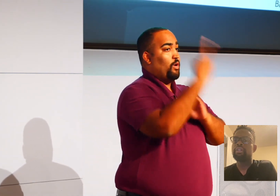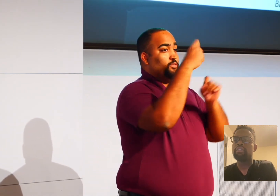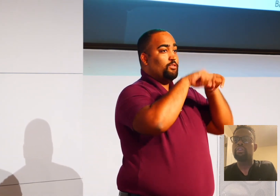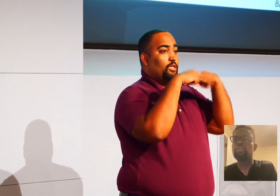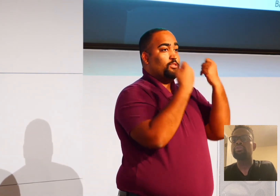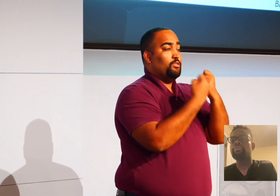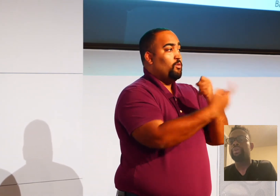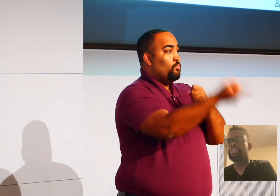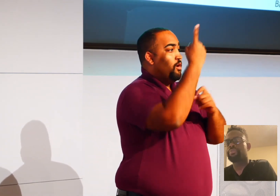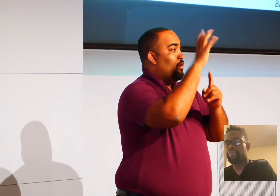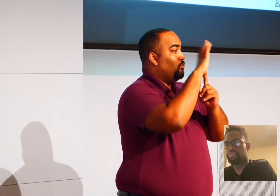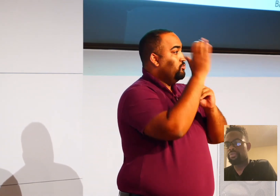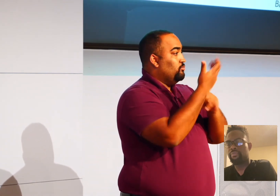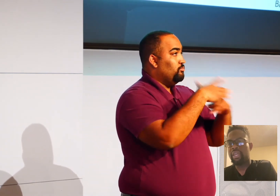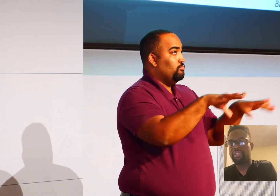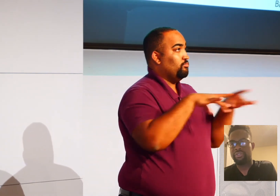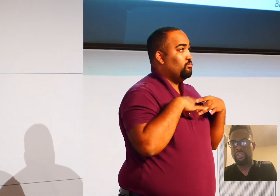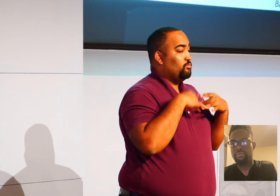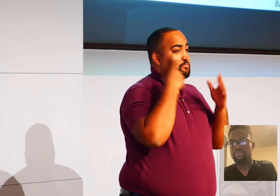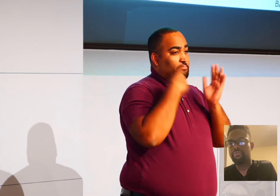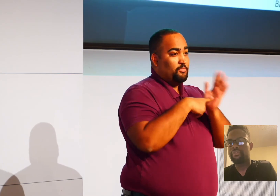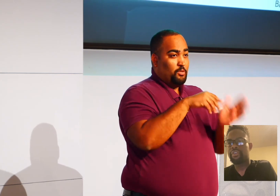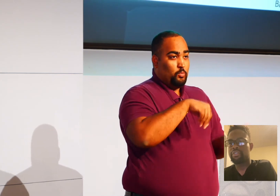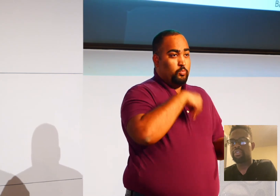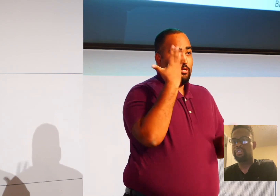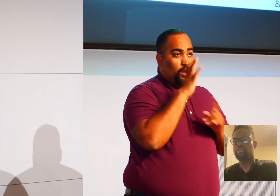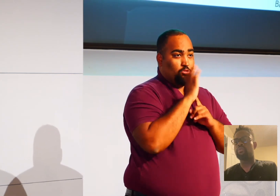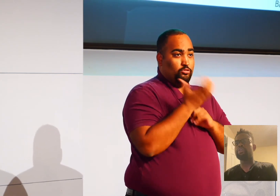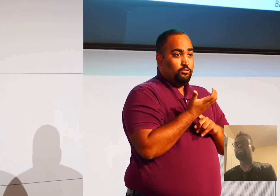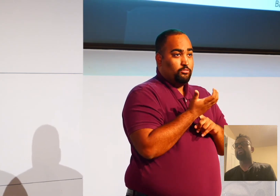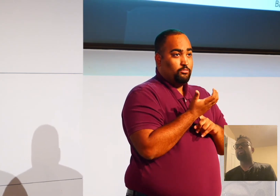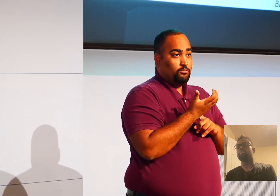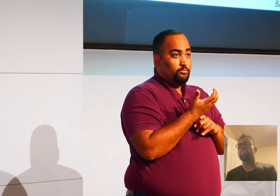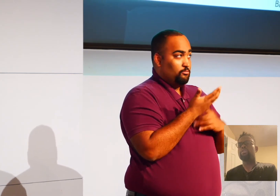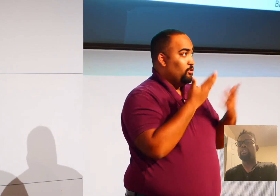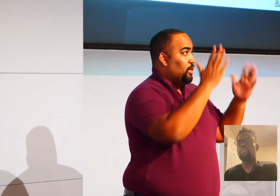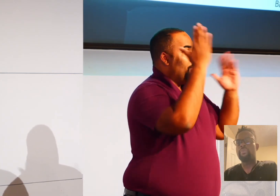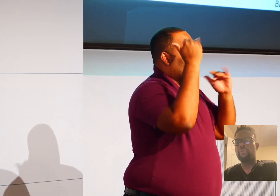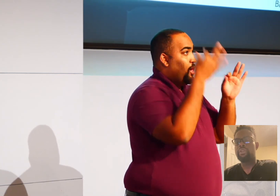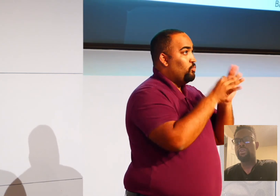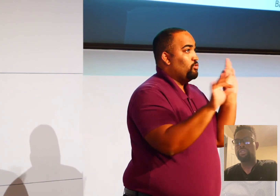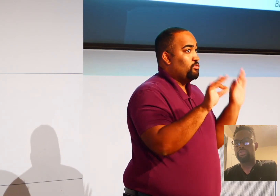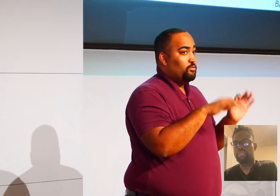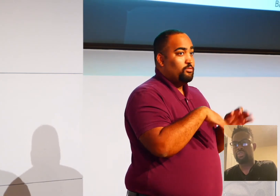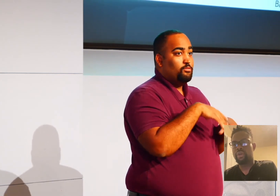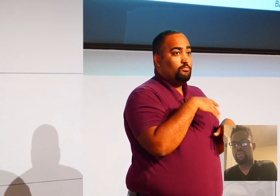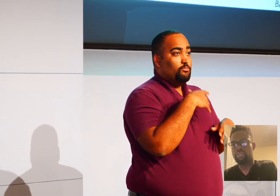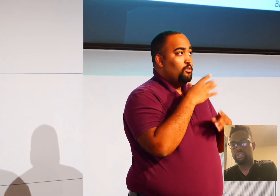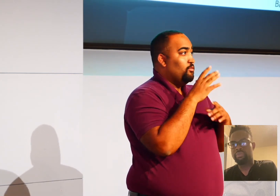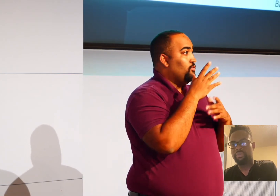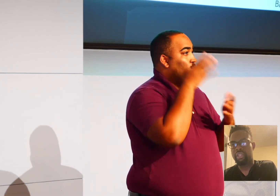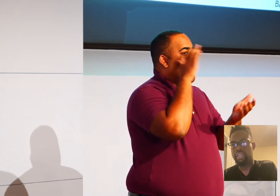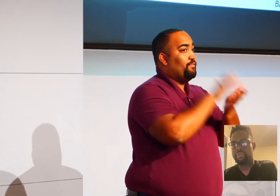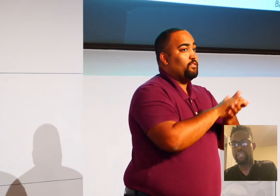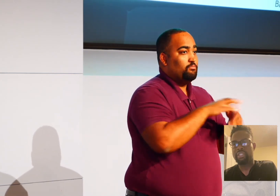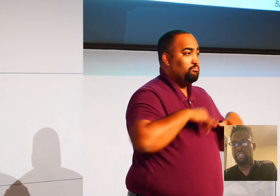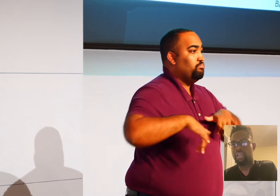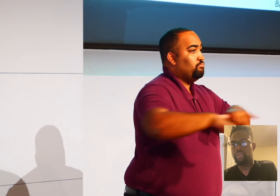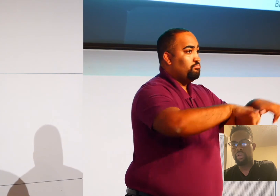Now, cultural mainstream prefers to just going by one culture, which is the white culture, and the expectations that come along with